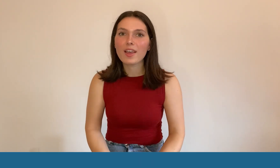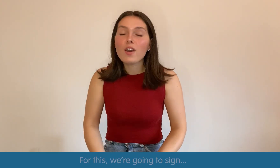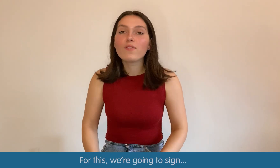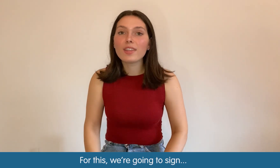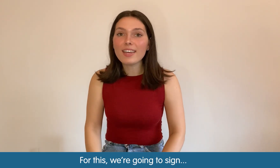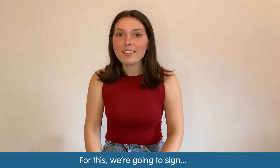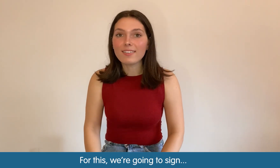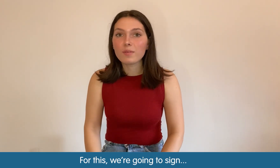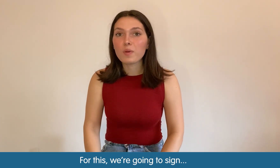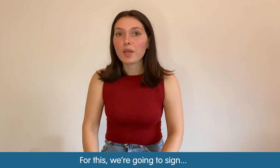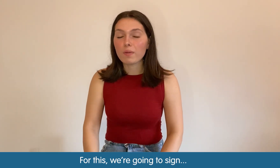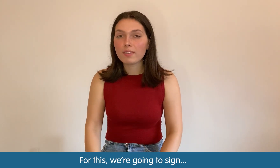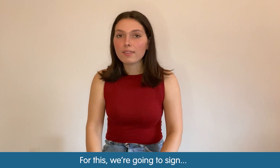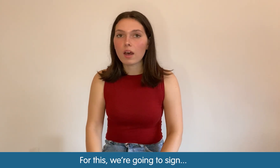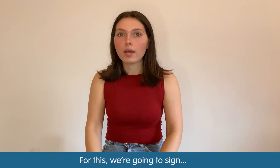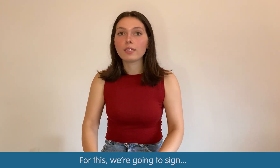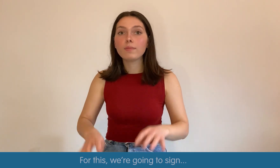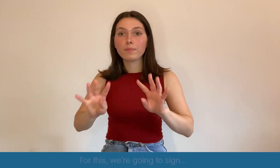For this, we're going to sign.